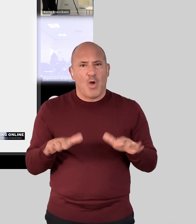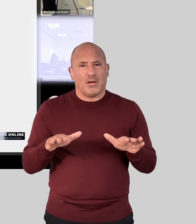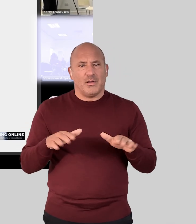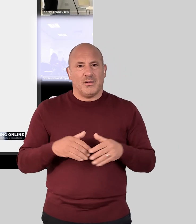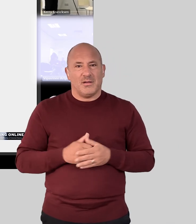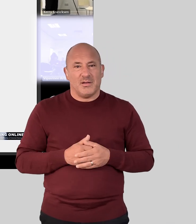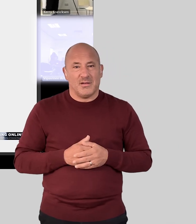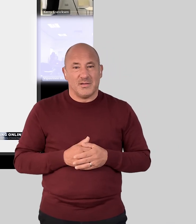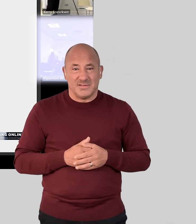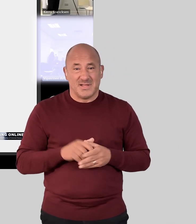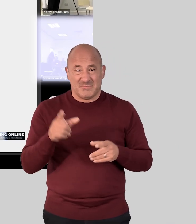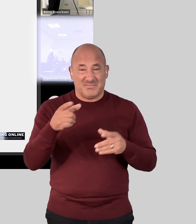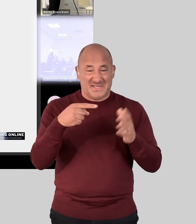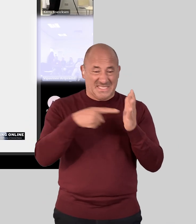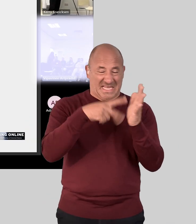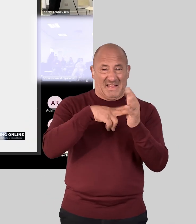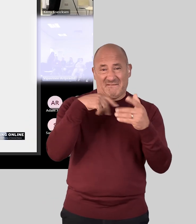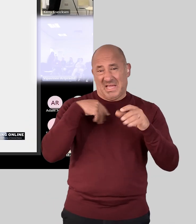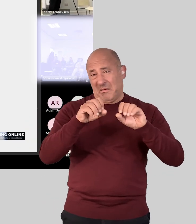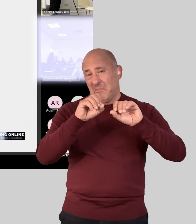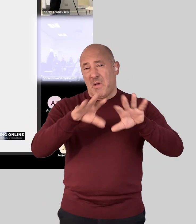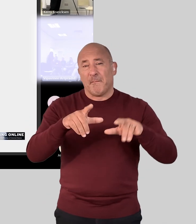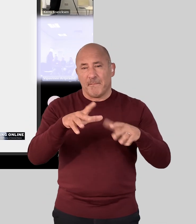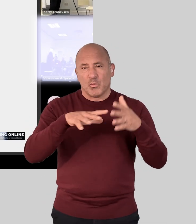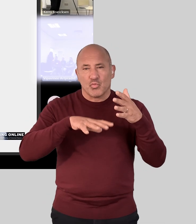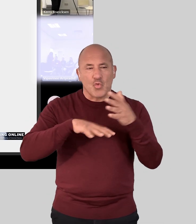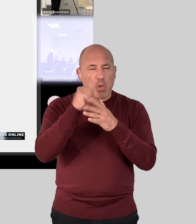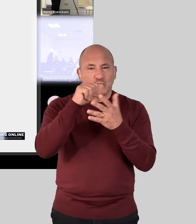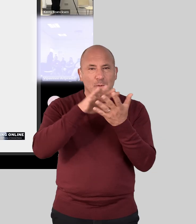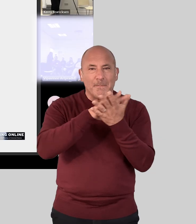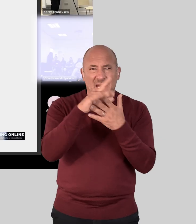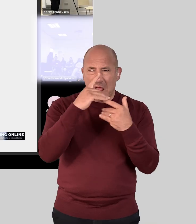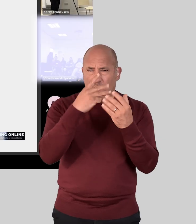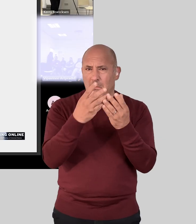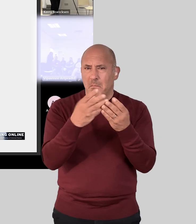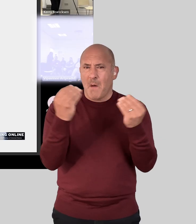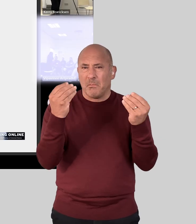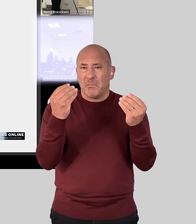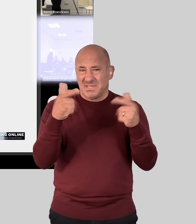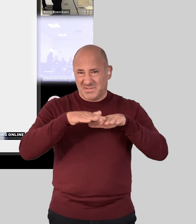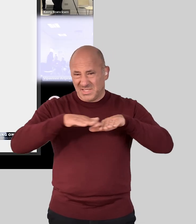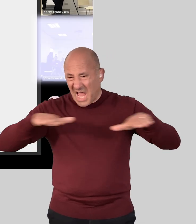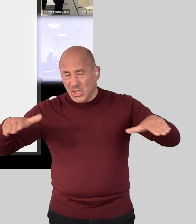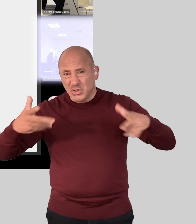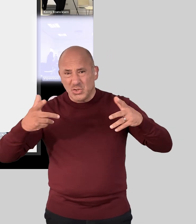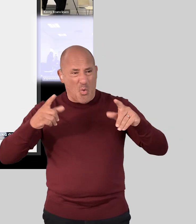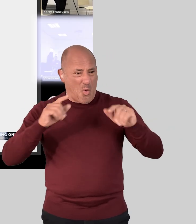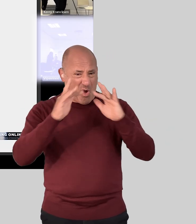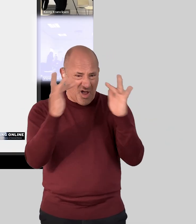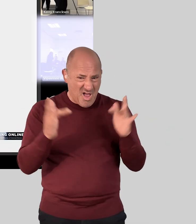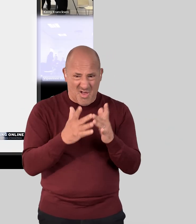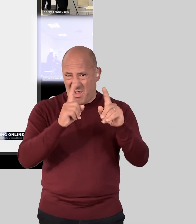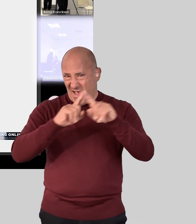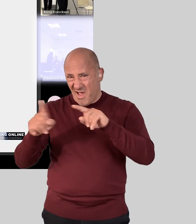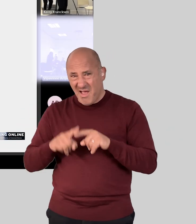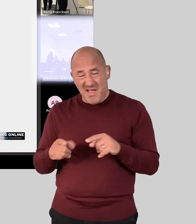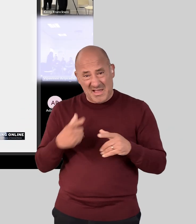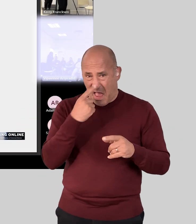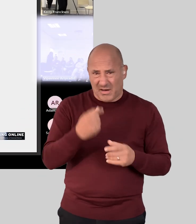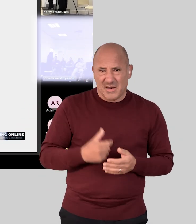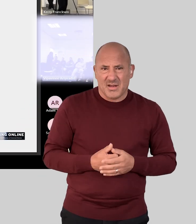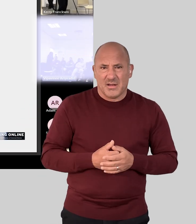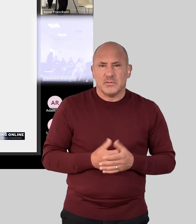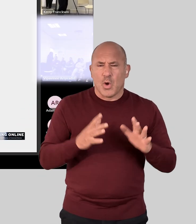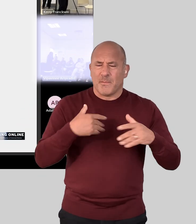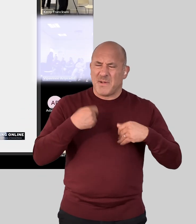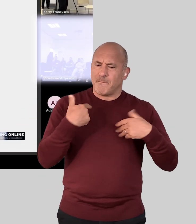and just like with image crafting, nuance is lost and posting stuff online. You can also lose cultural context when you put things